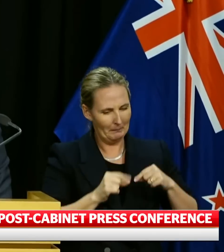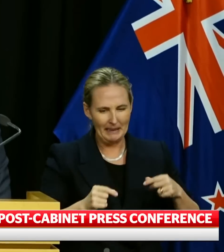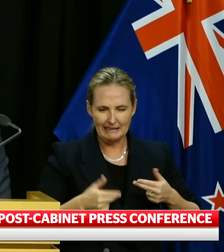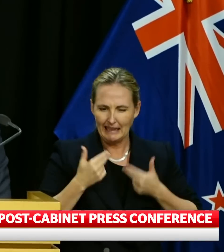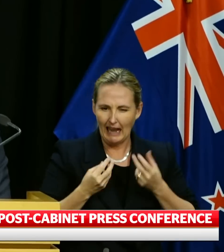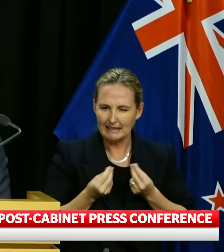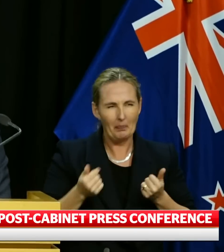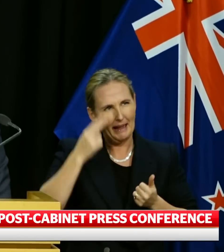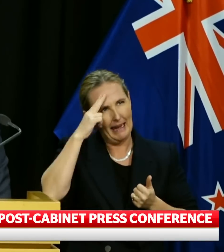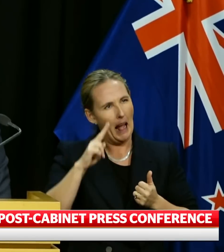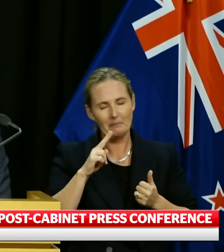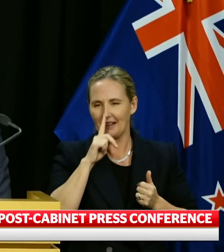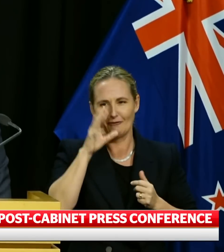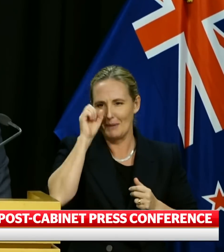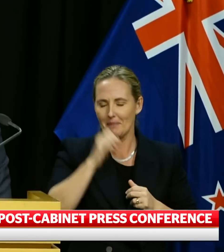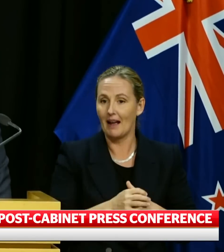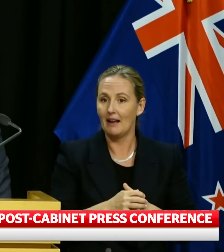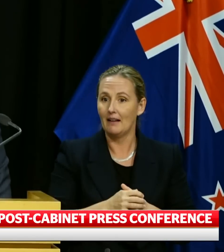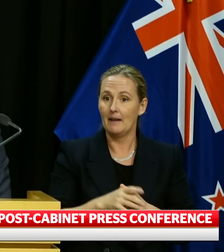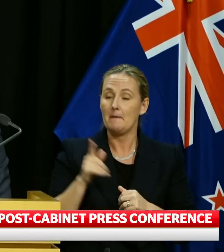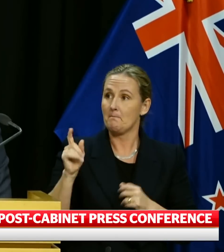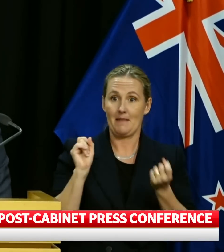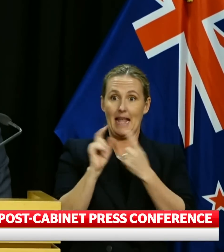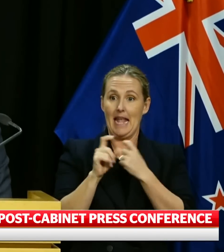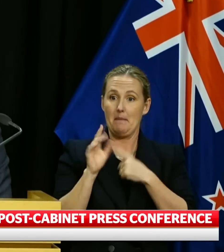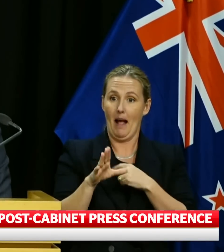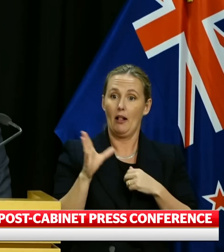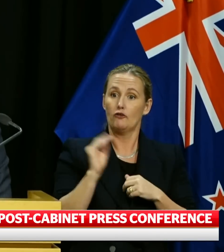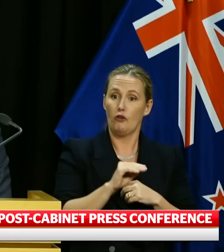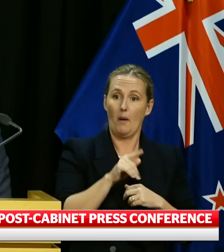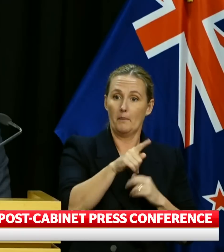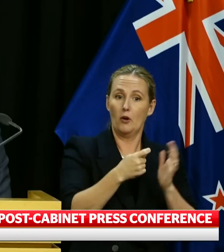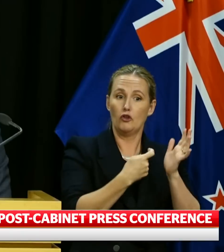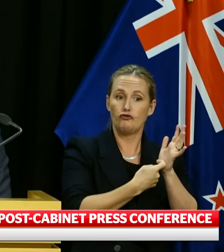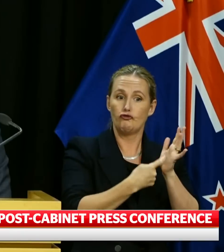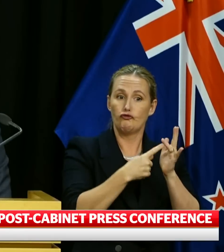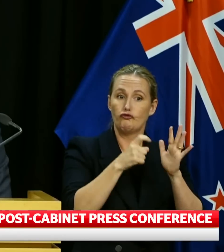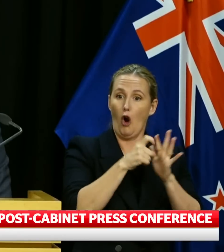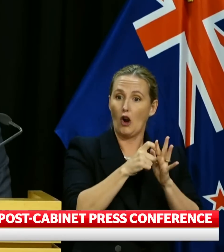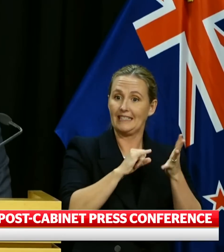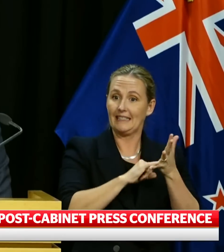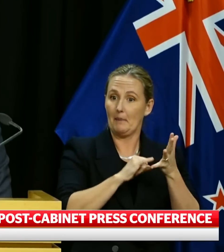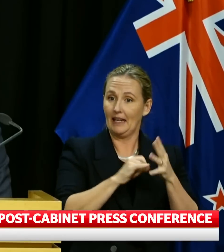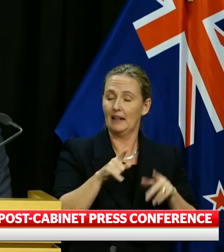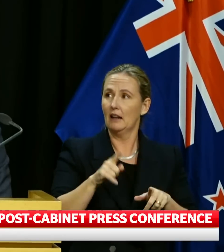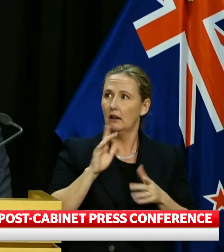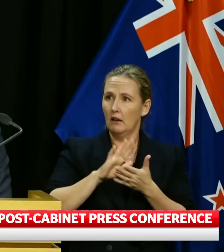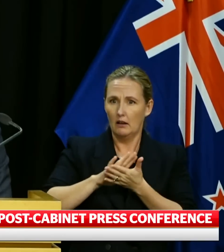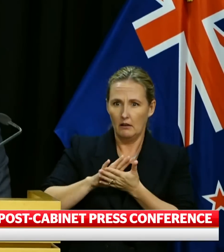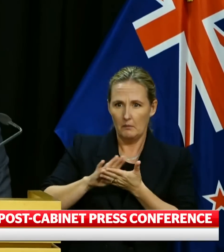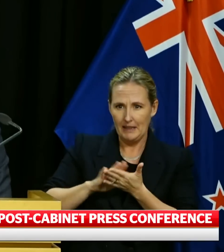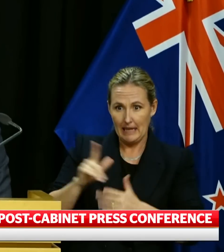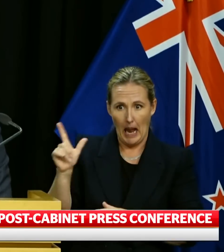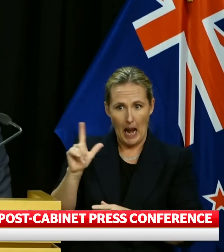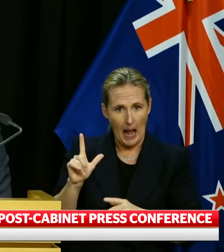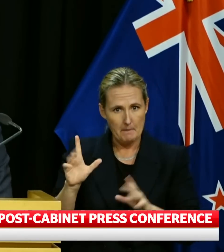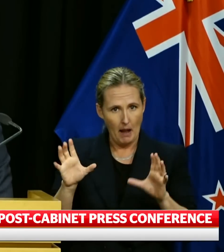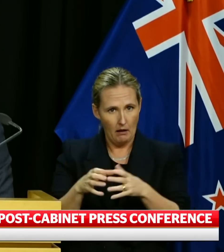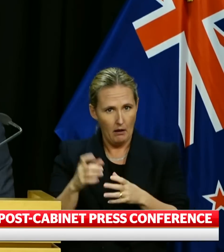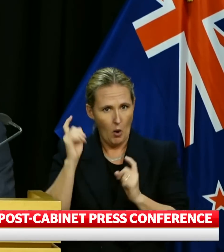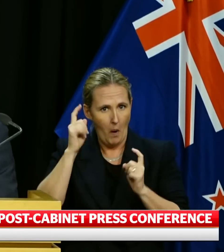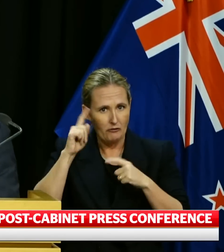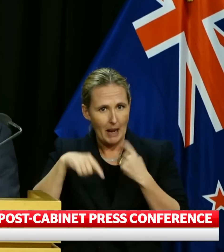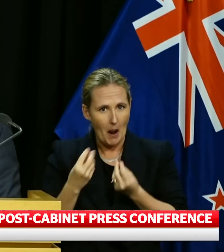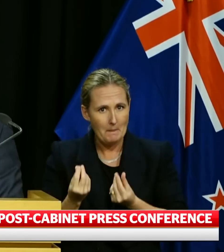emails from Rob Salmon, it would suggest that the Labour Party appears worried about its war chest. Are you guys having money issues?